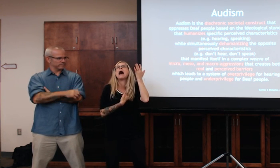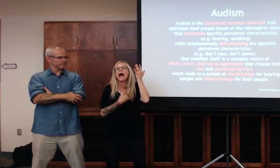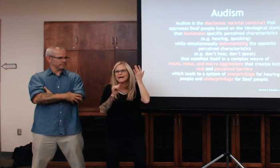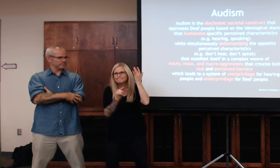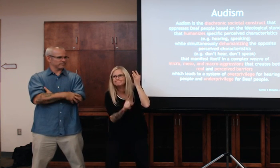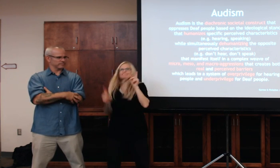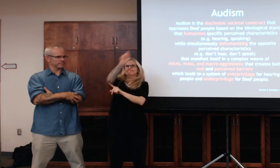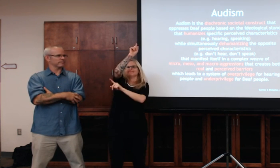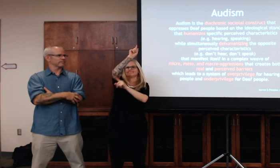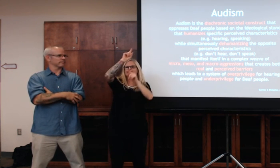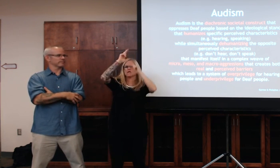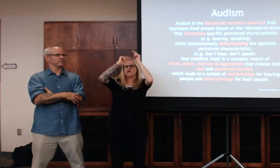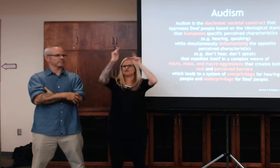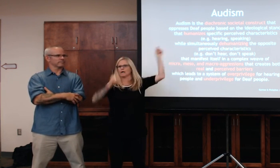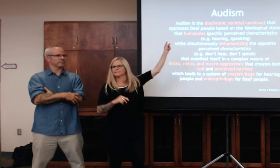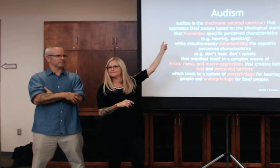And the reason being is that construct.